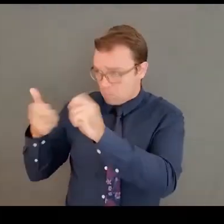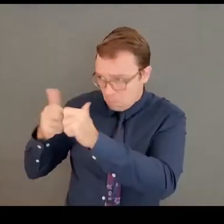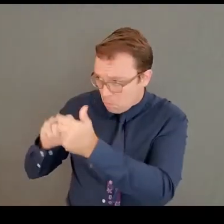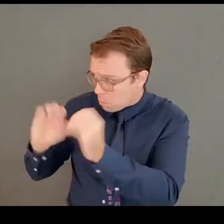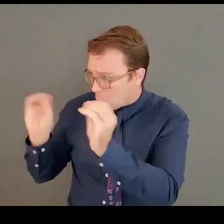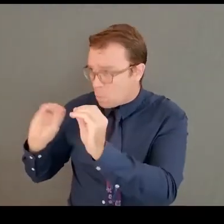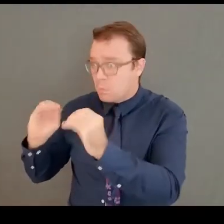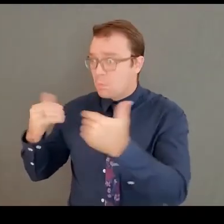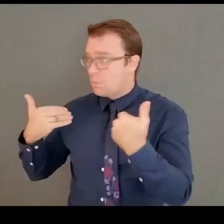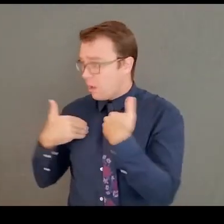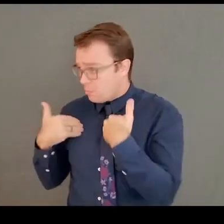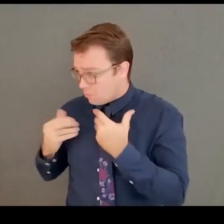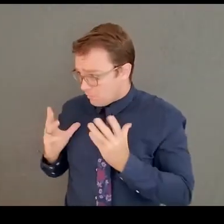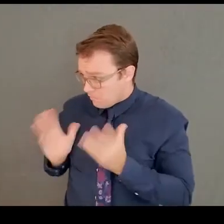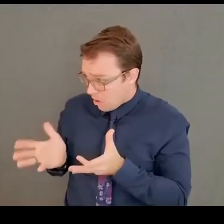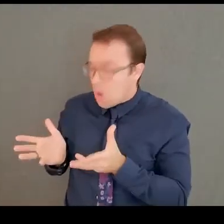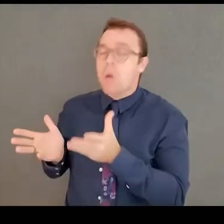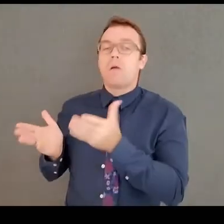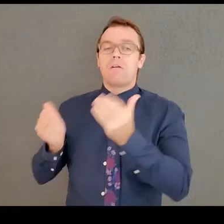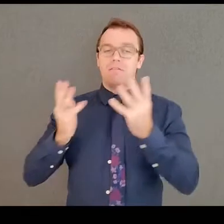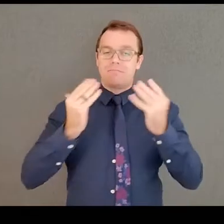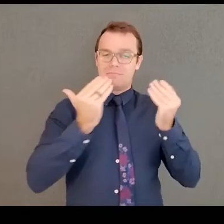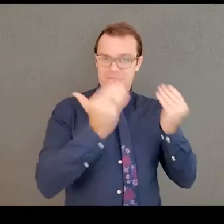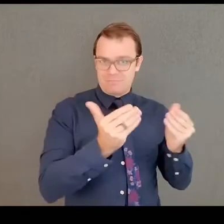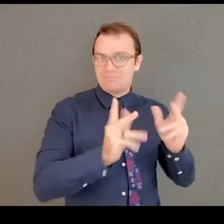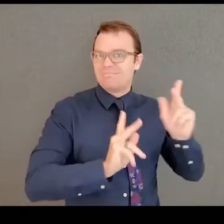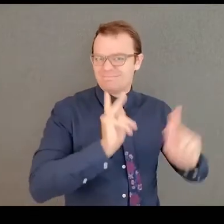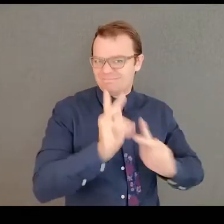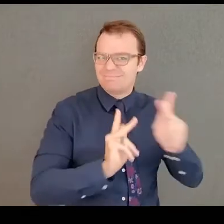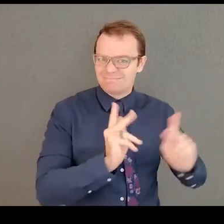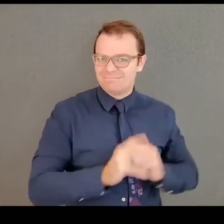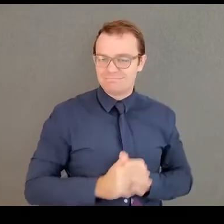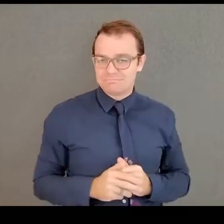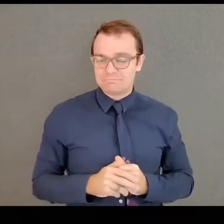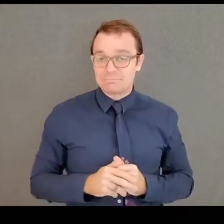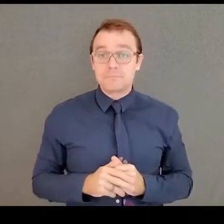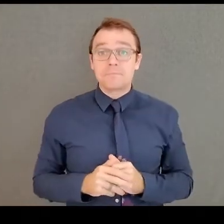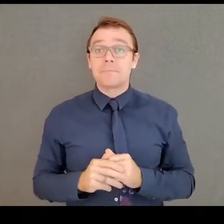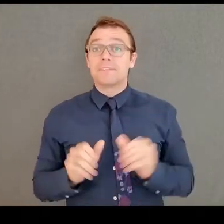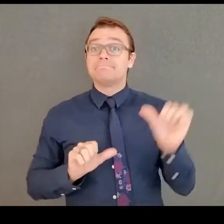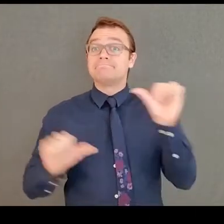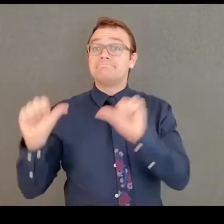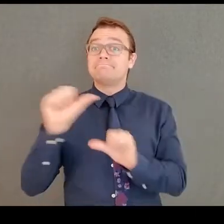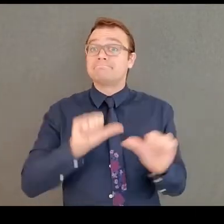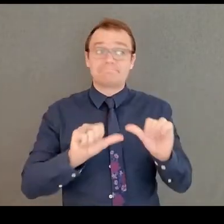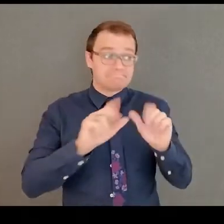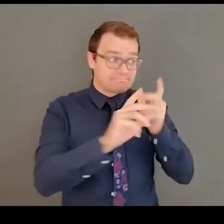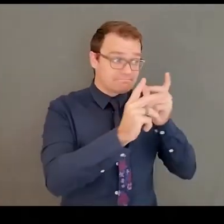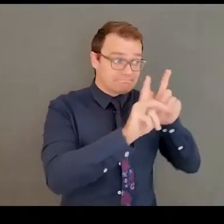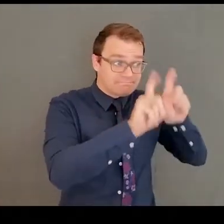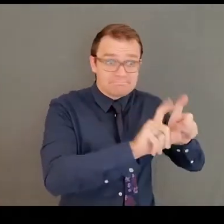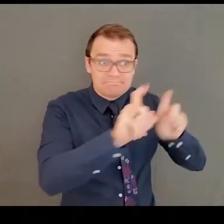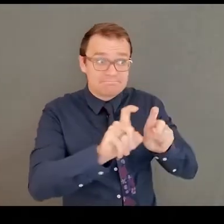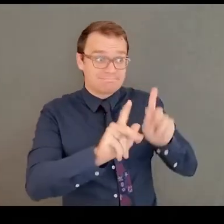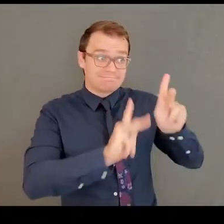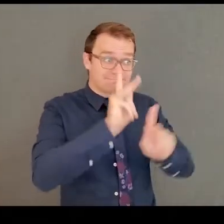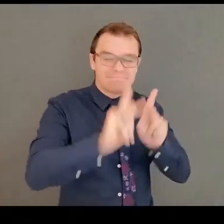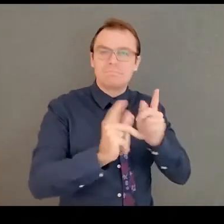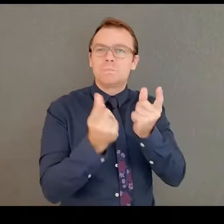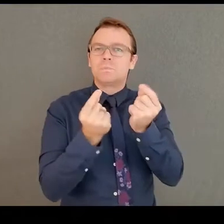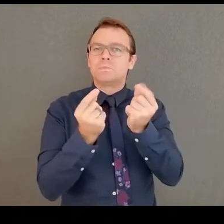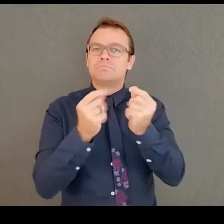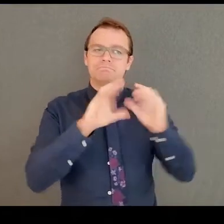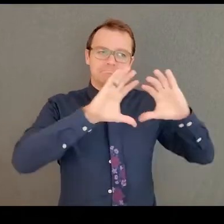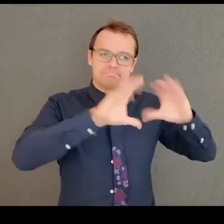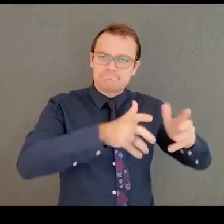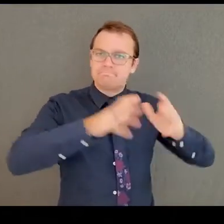people if the animal studies show that the vaccine or antibody appears to be safe. When scientists test the vaccine or antibody